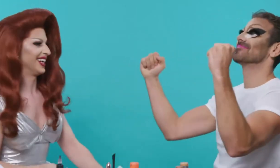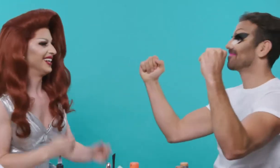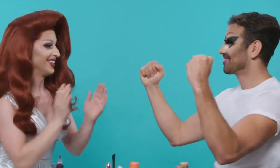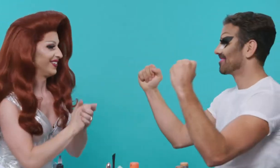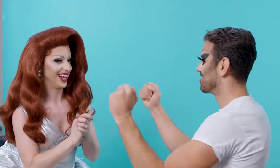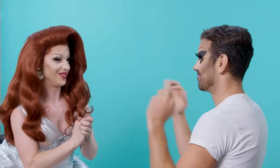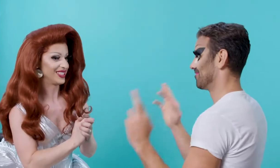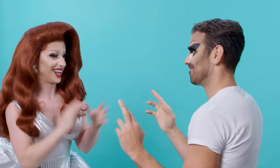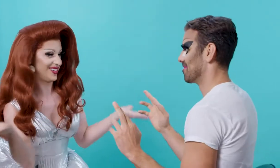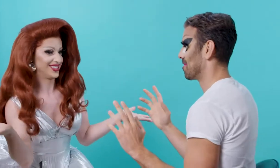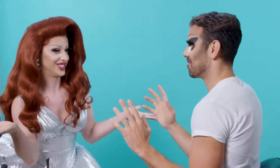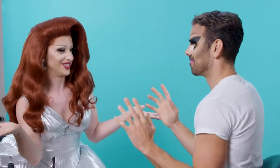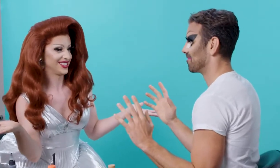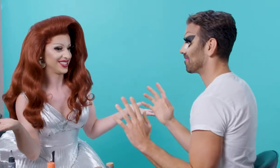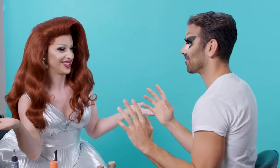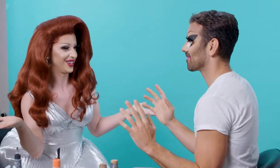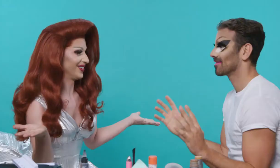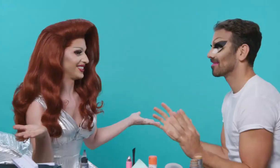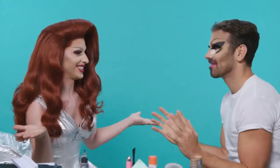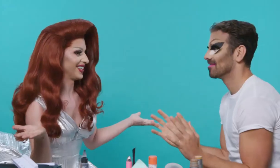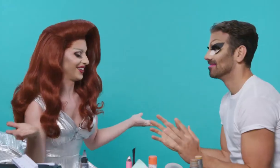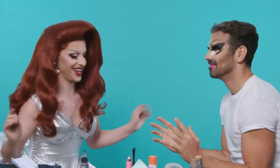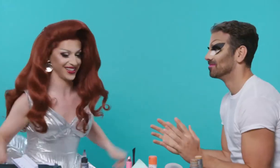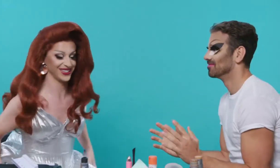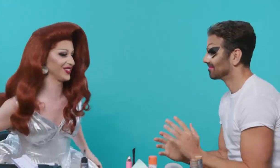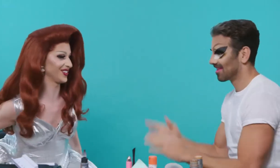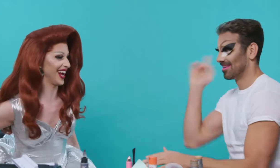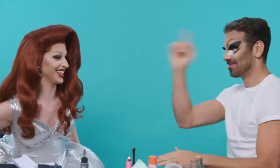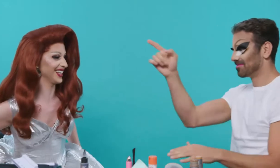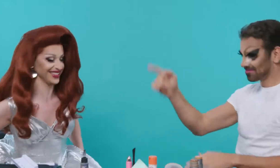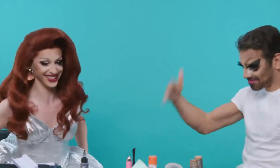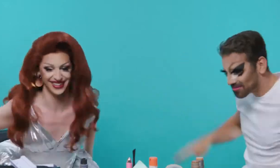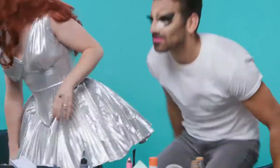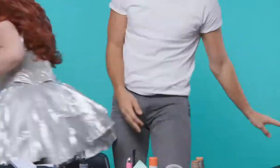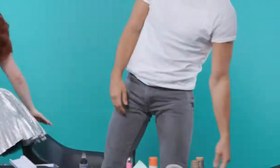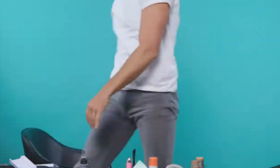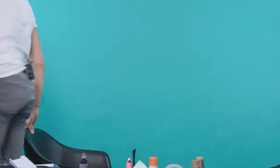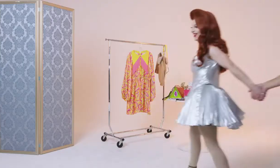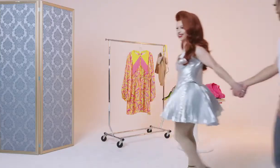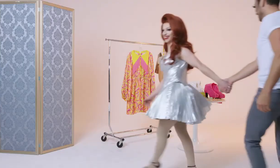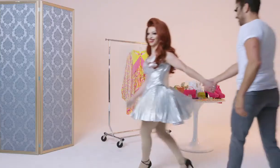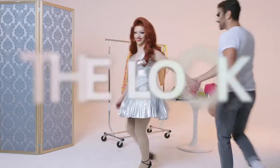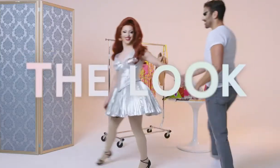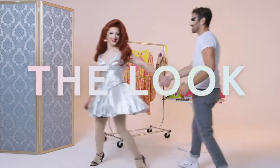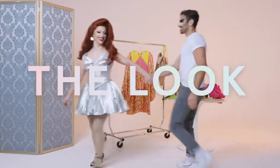Okay, it's time to choose the clothes. Okay, let's go to the rack and have a look. Or...